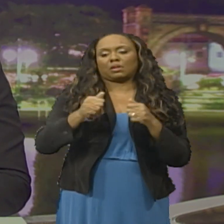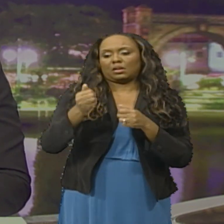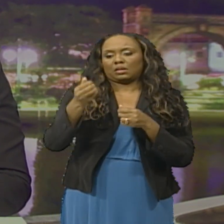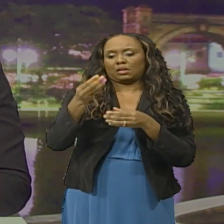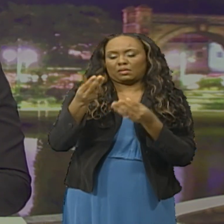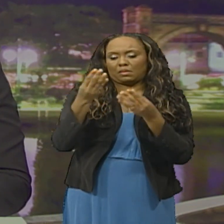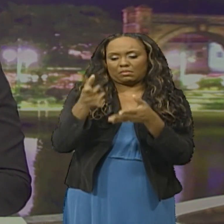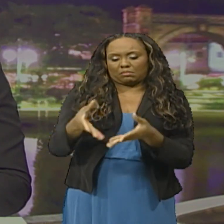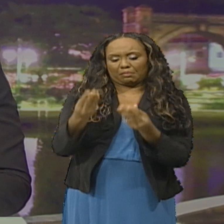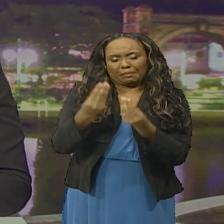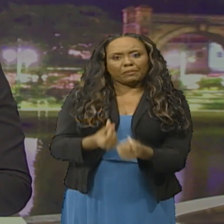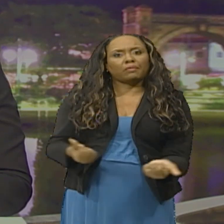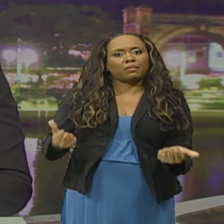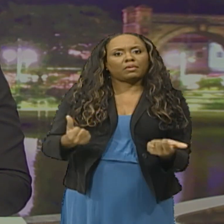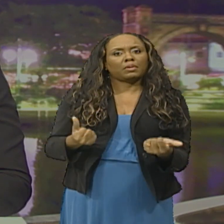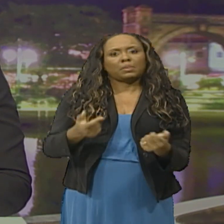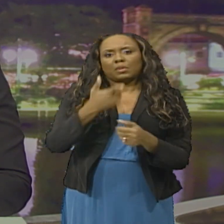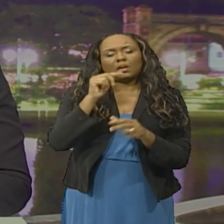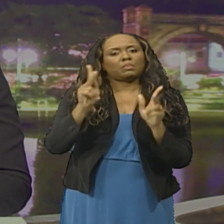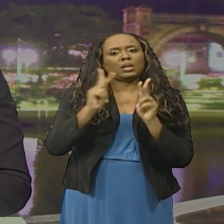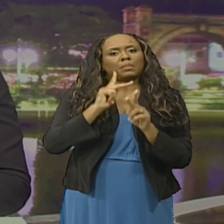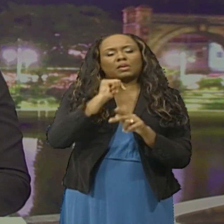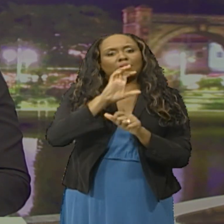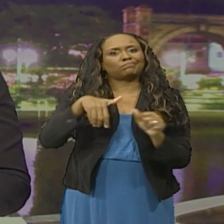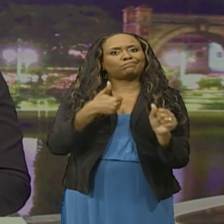to address abuse of the system.